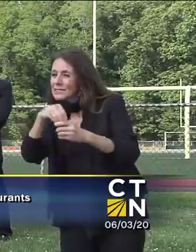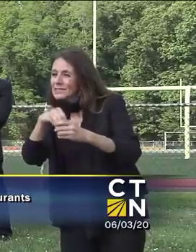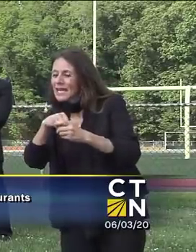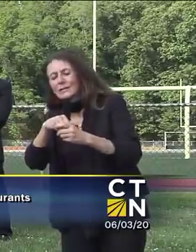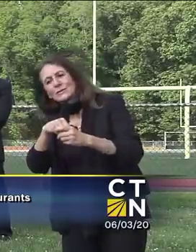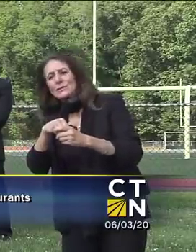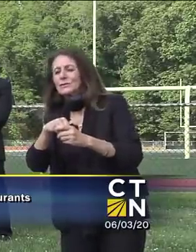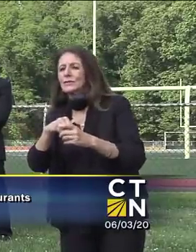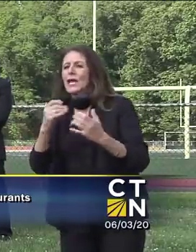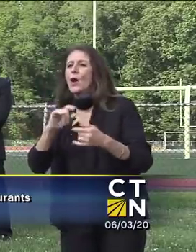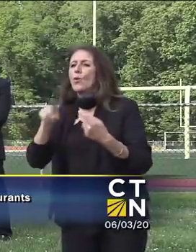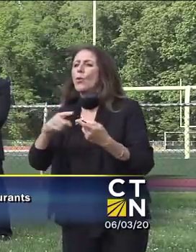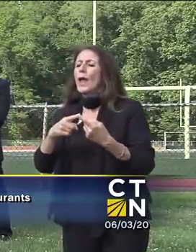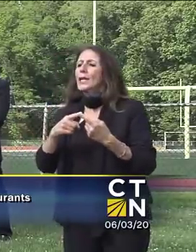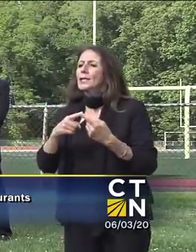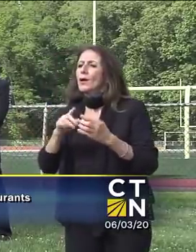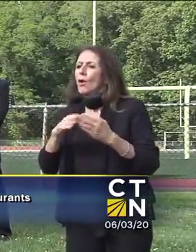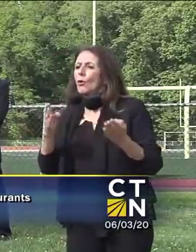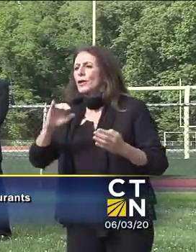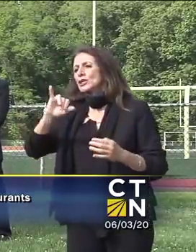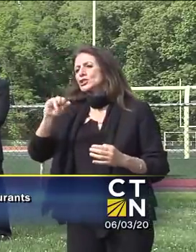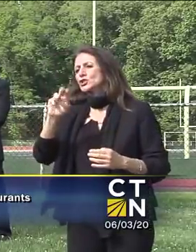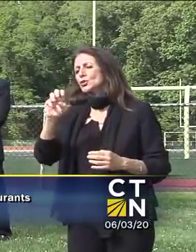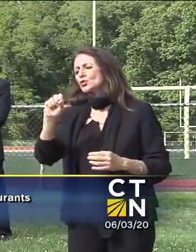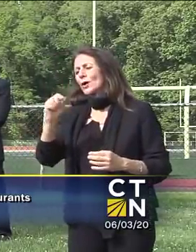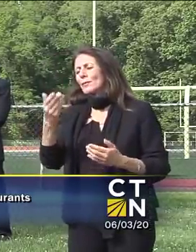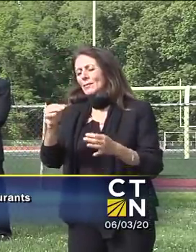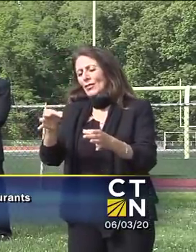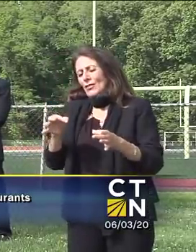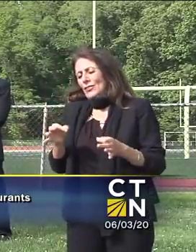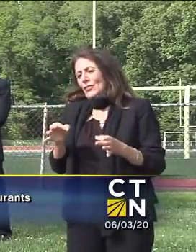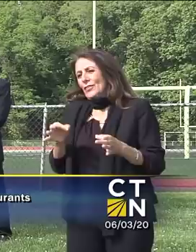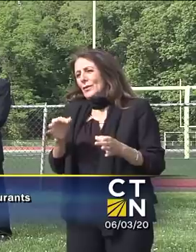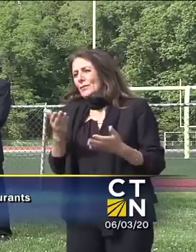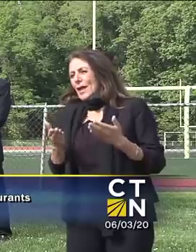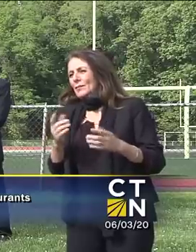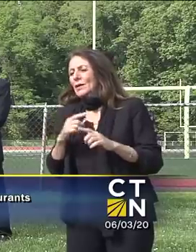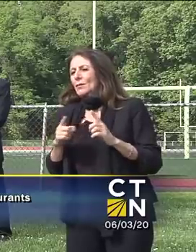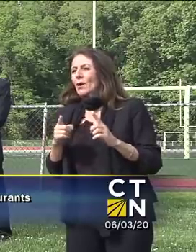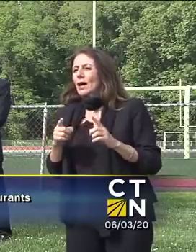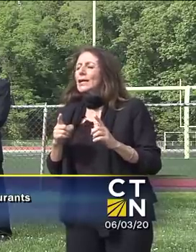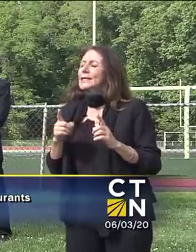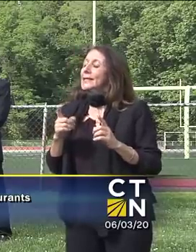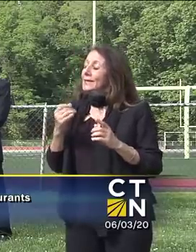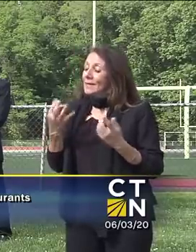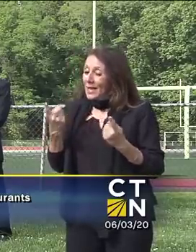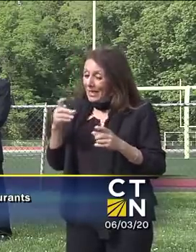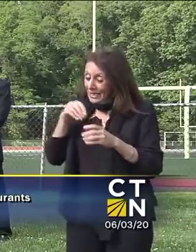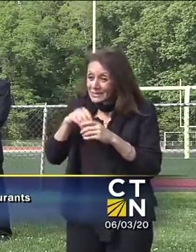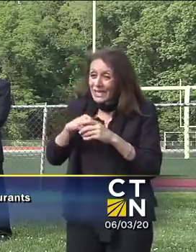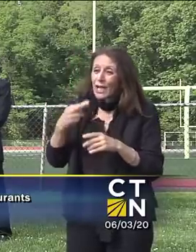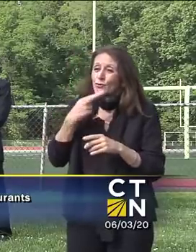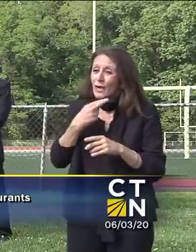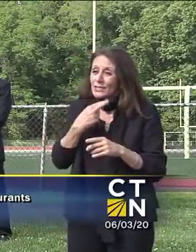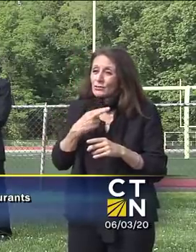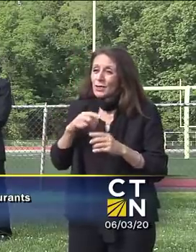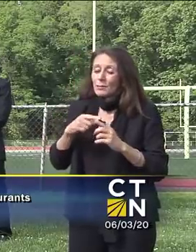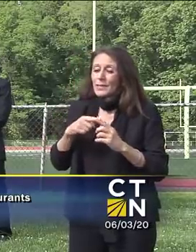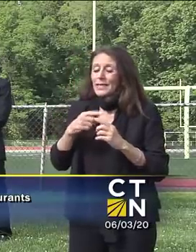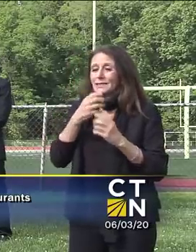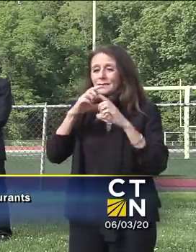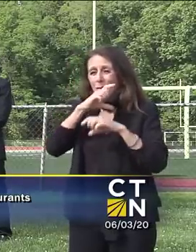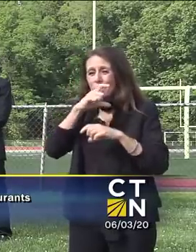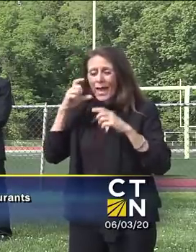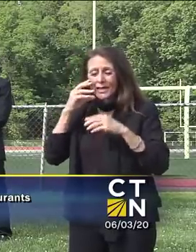it's planned for June 20th. Maybe we can accelerate that a little bit. But it is close quarters. It means taking off the mask. We